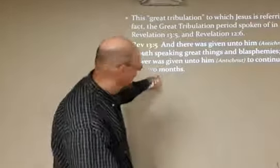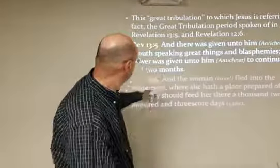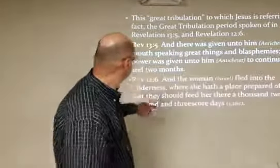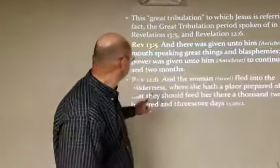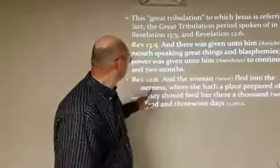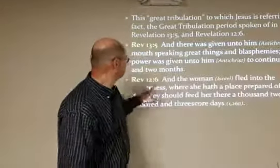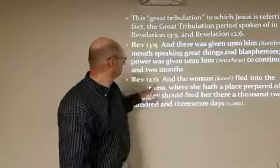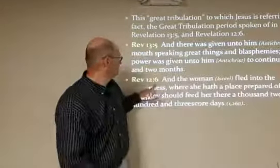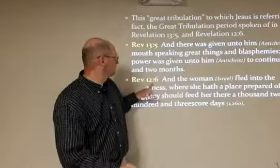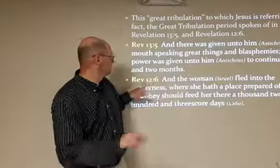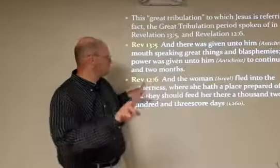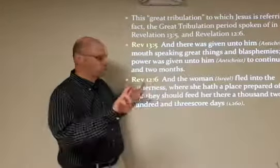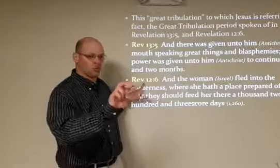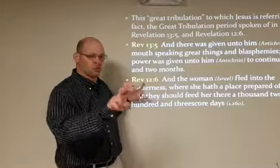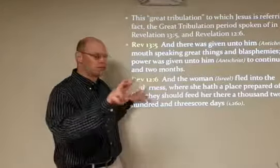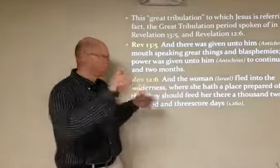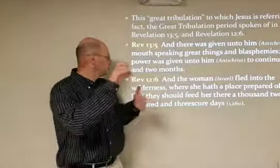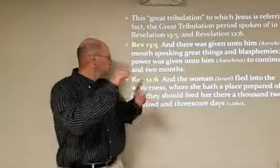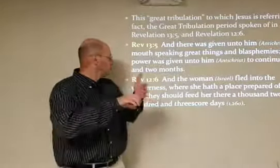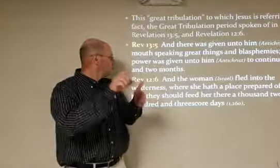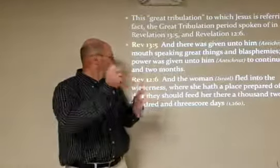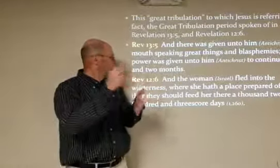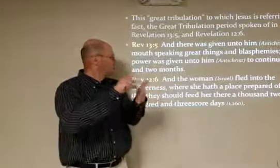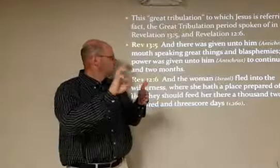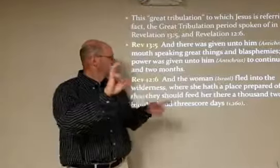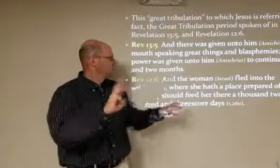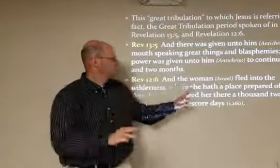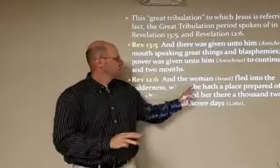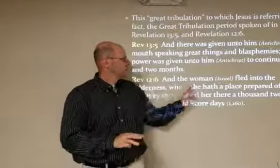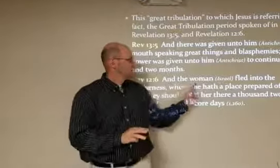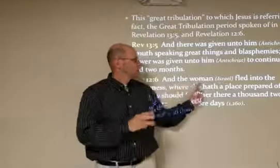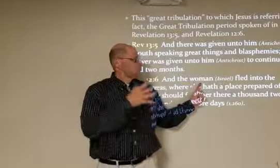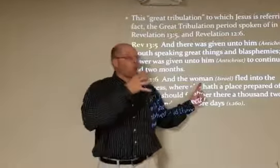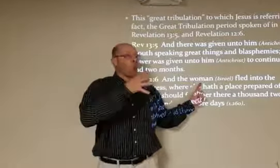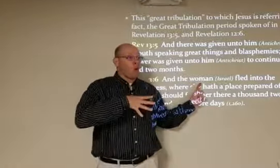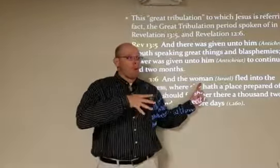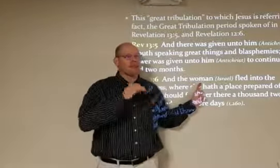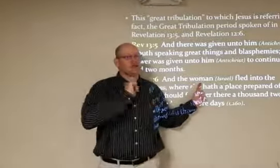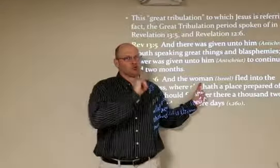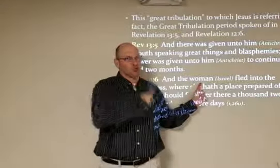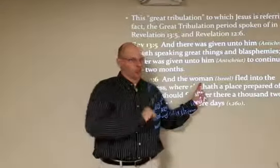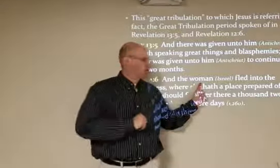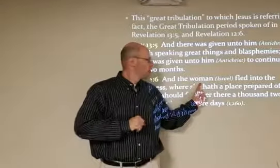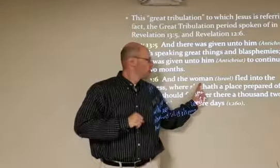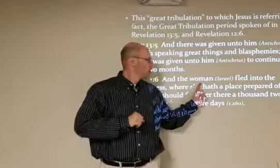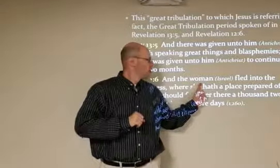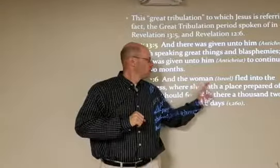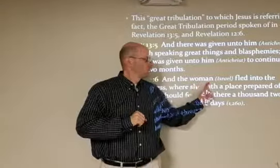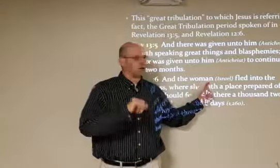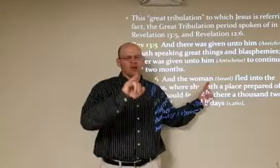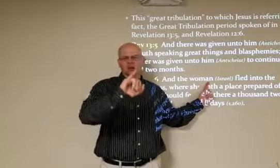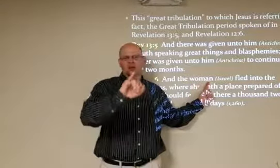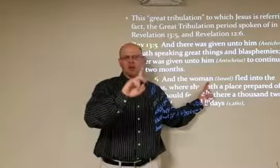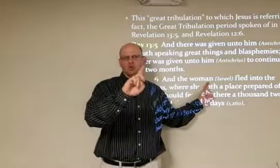Now, looking at Revelation chapter 12, verse 6. and the woman, and